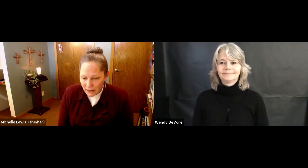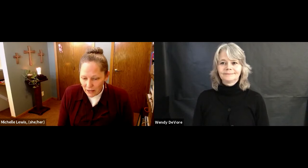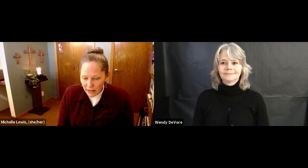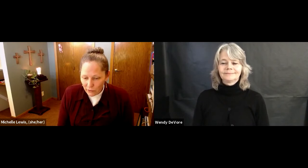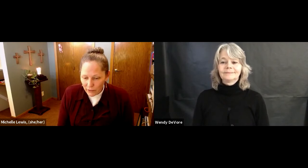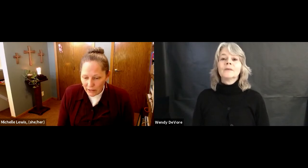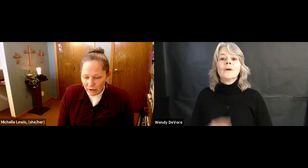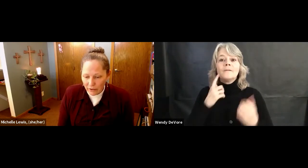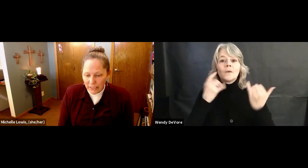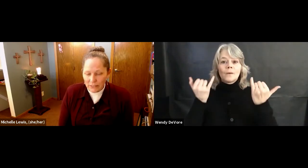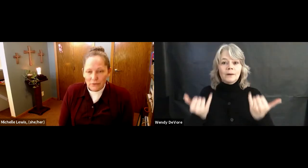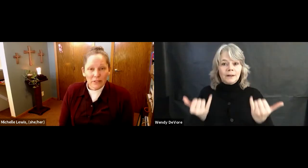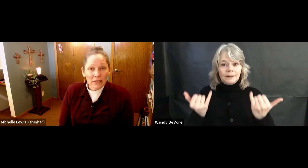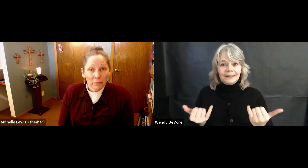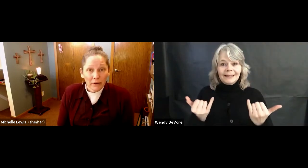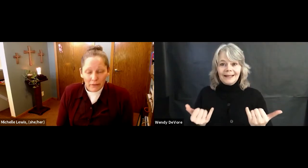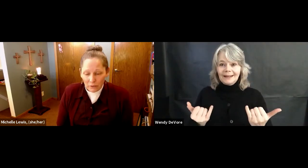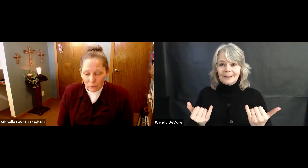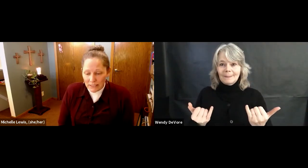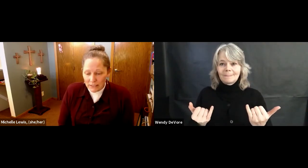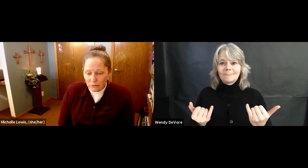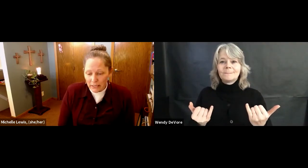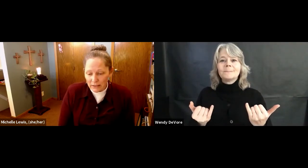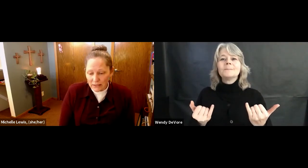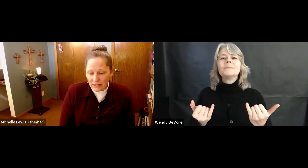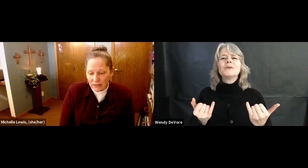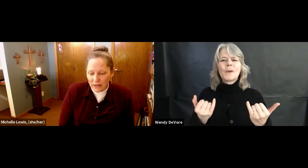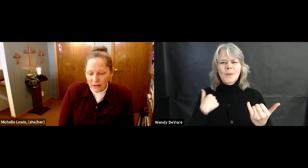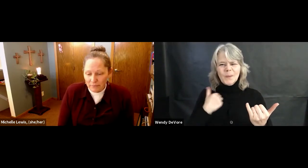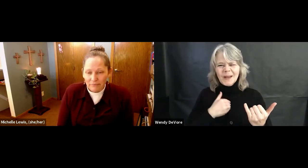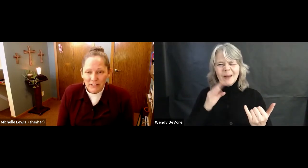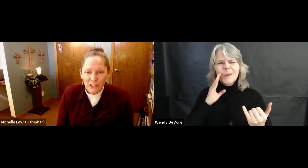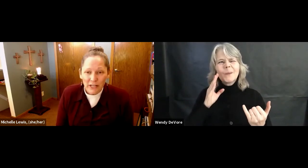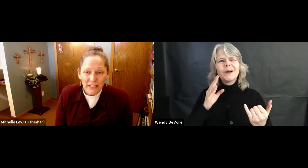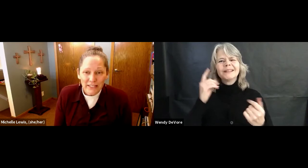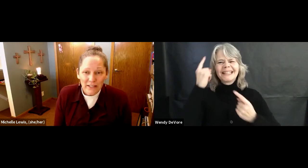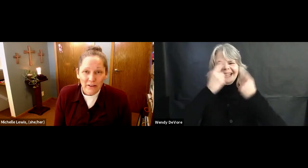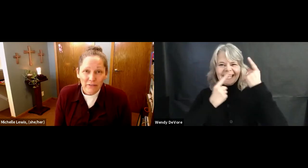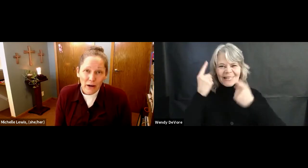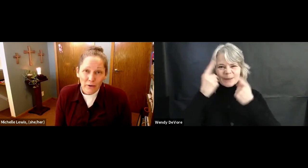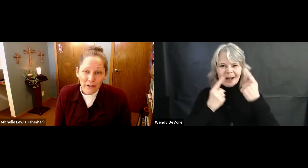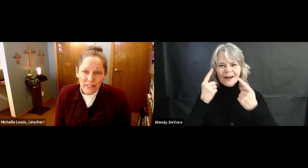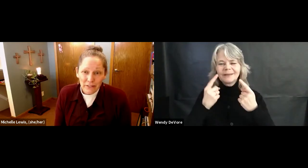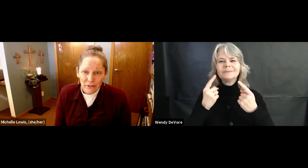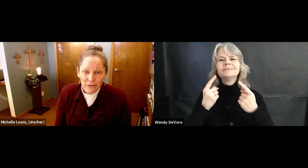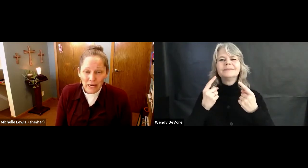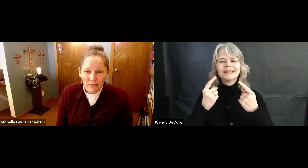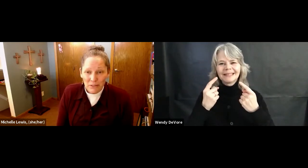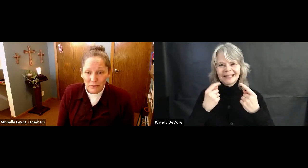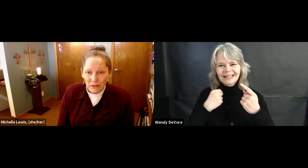And so for today, we are going to think about and wrestle with the chains of